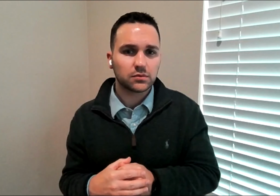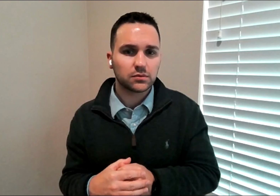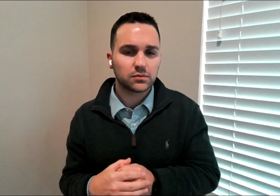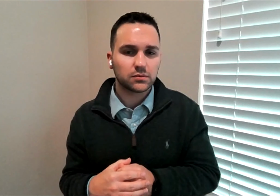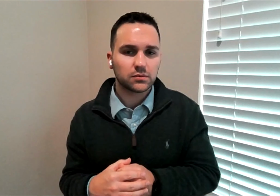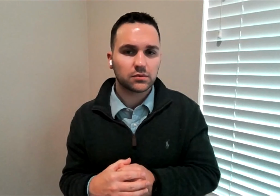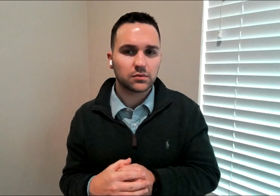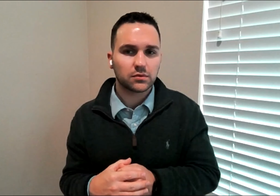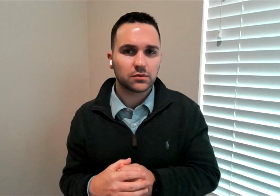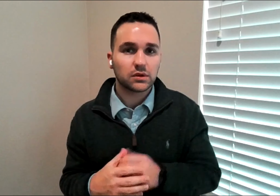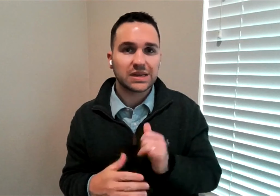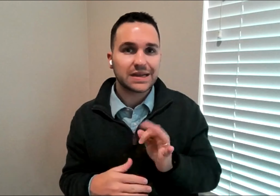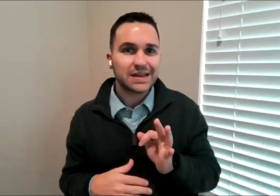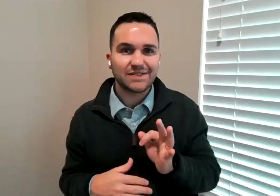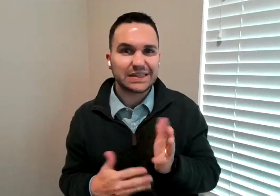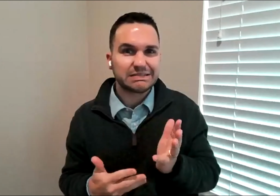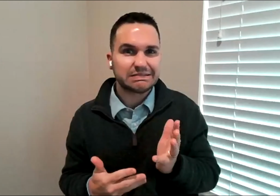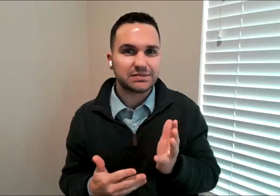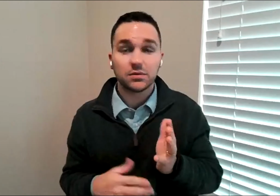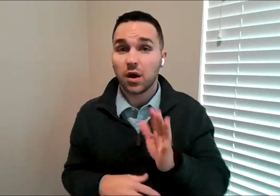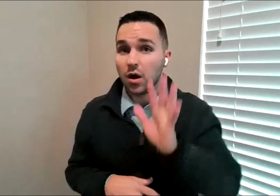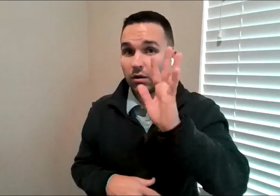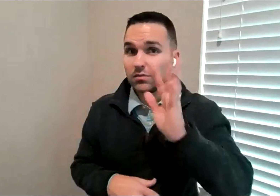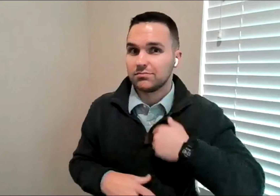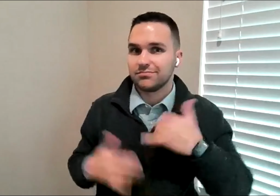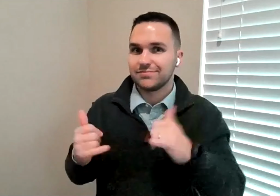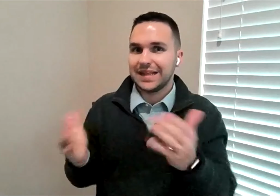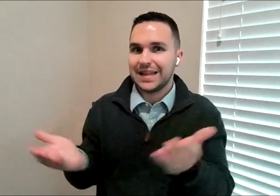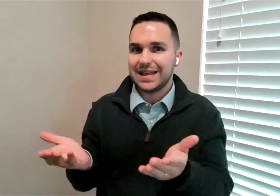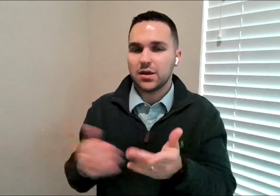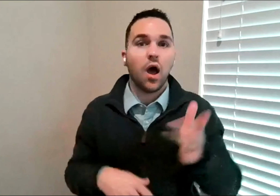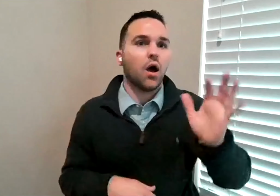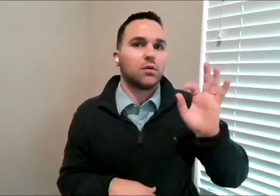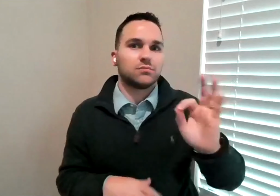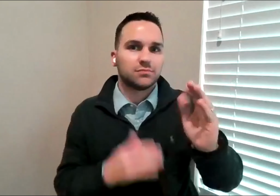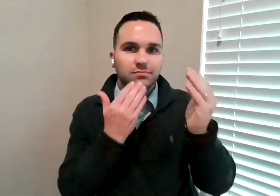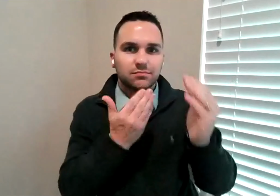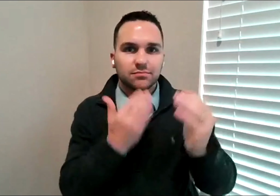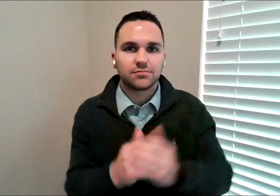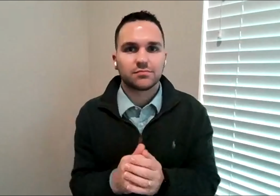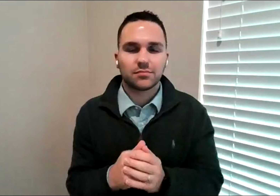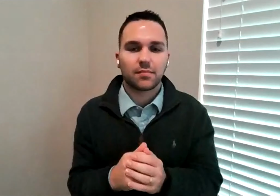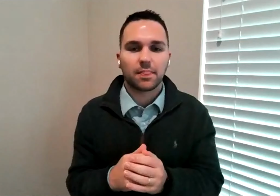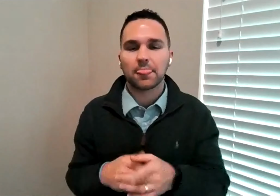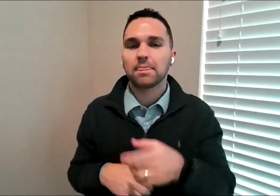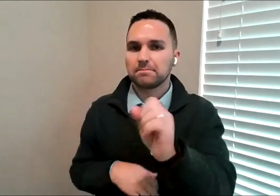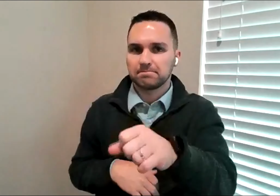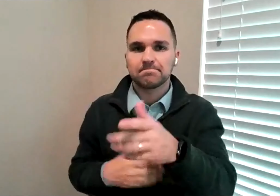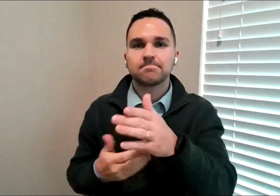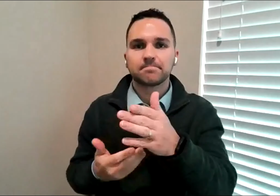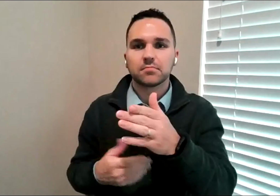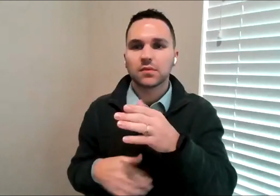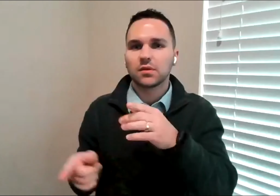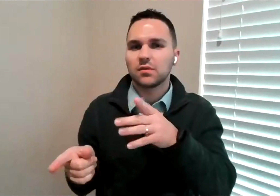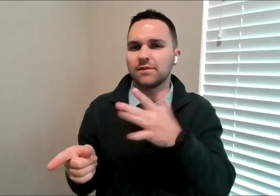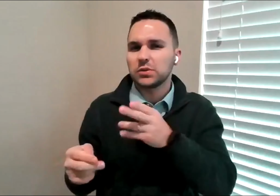And if not, I can. No, I'm still on the okay. line. Thanks, So Stephen. yeah, I think there are some things like Dr. Medlock,